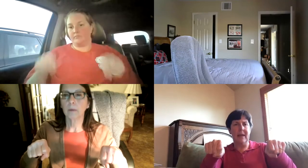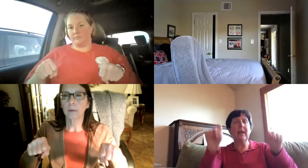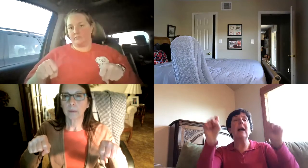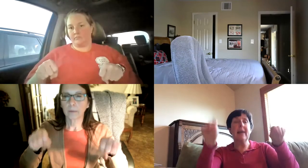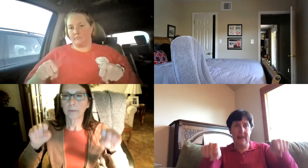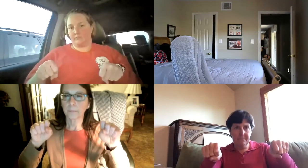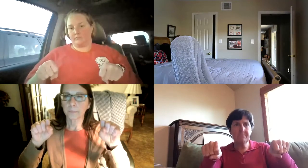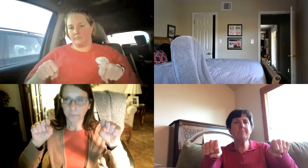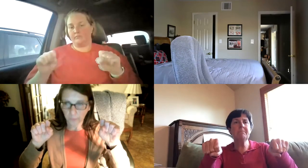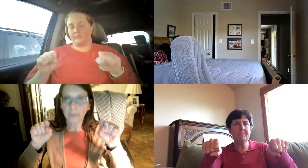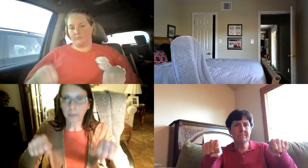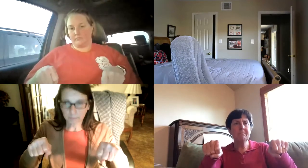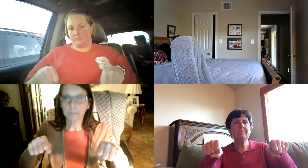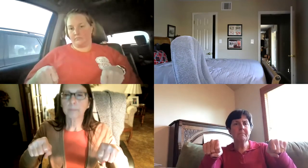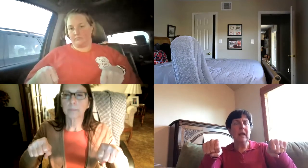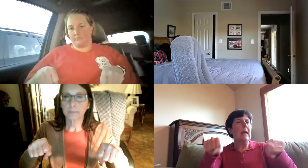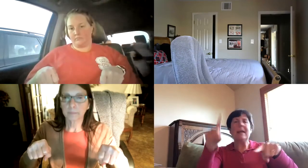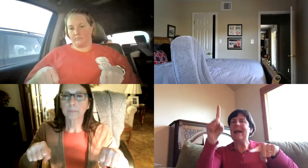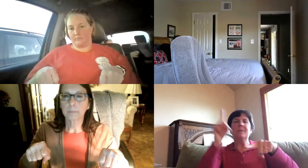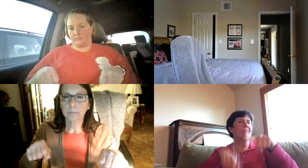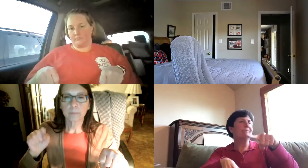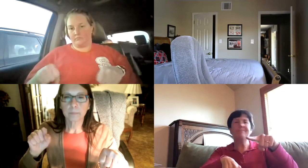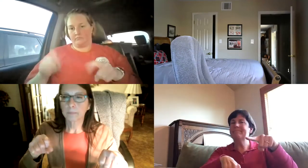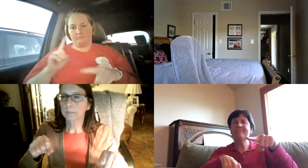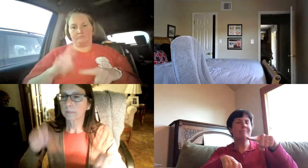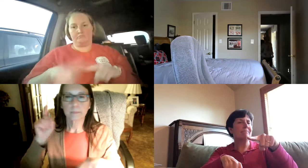Same thing. I can. Mm-hmm.